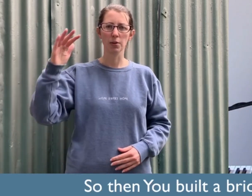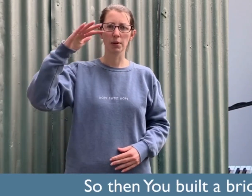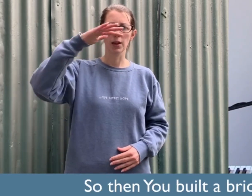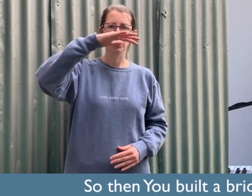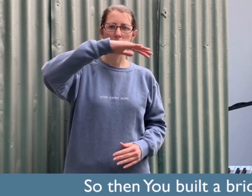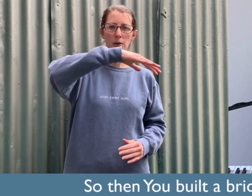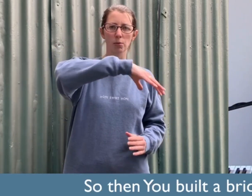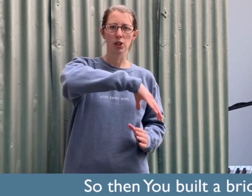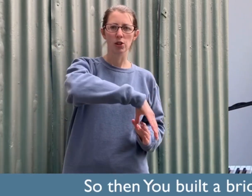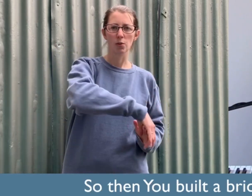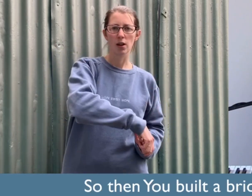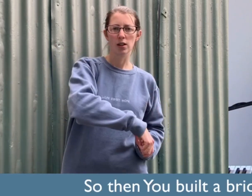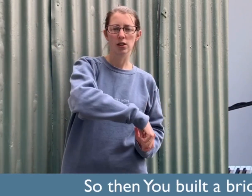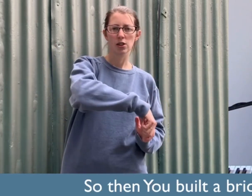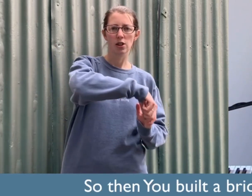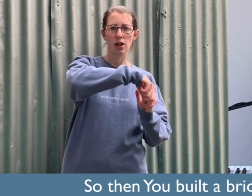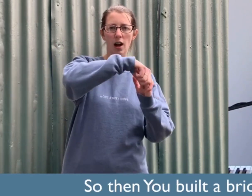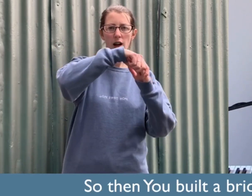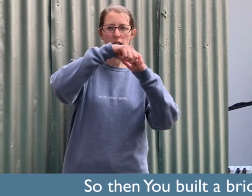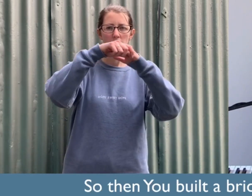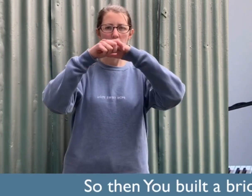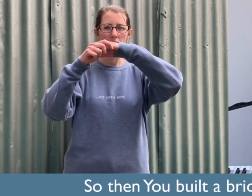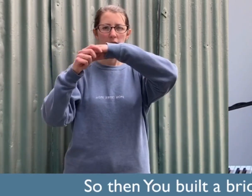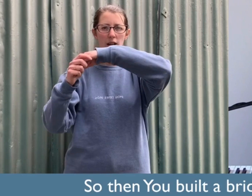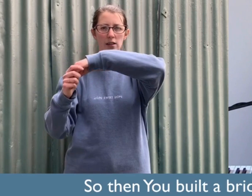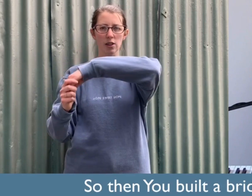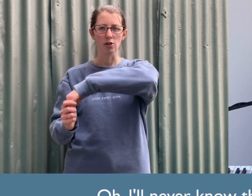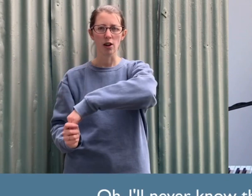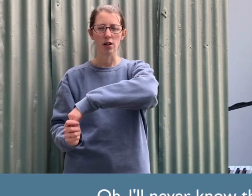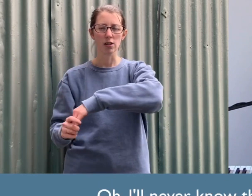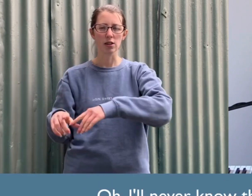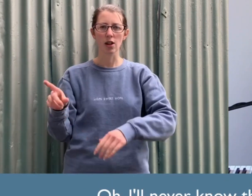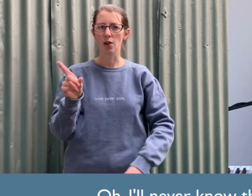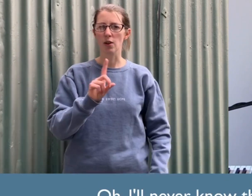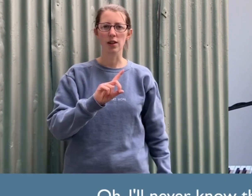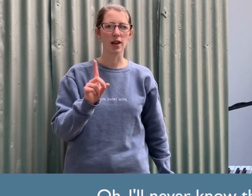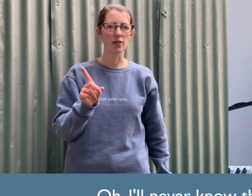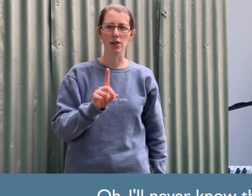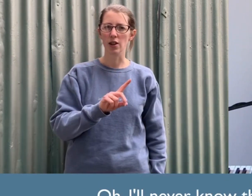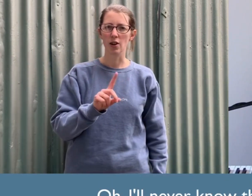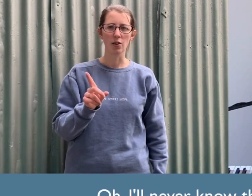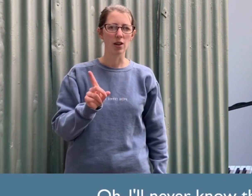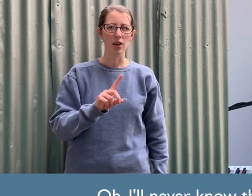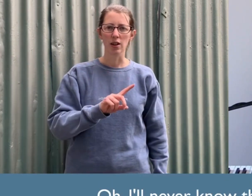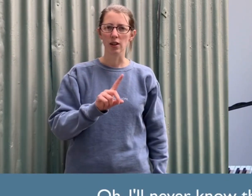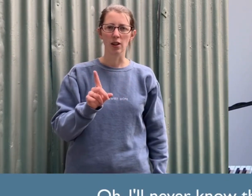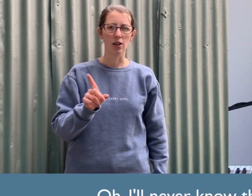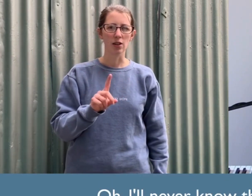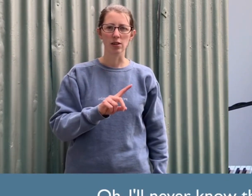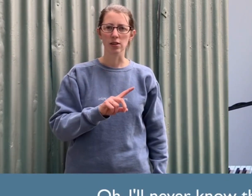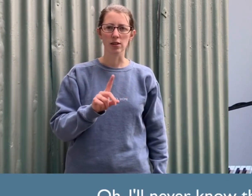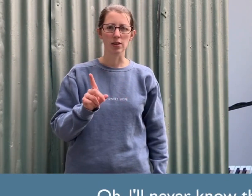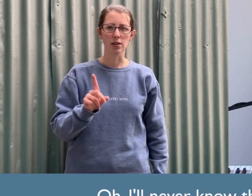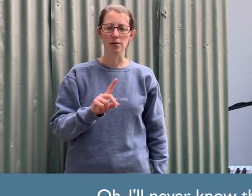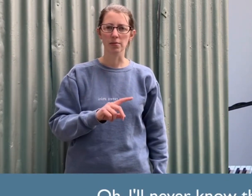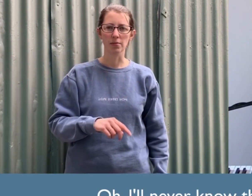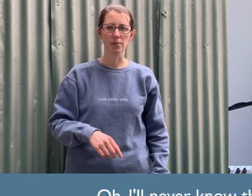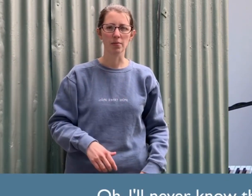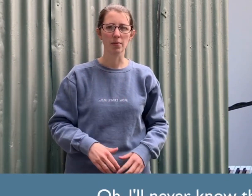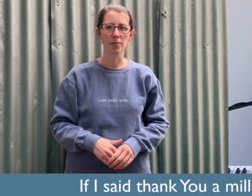Then you built a bridge to us, took our hand, led us across, so I'll never know the